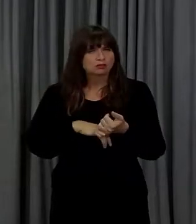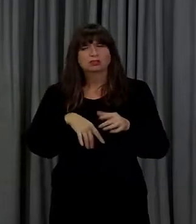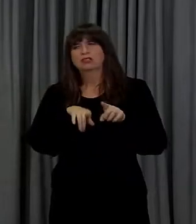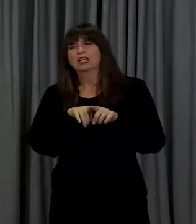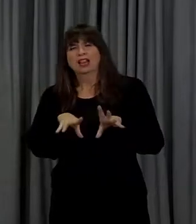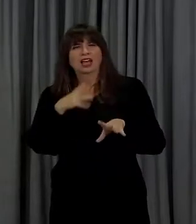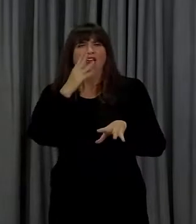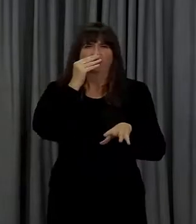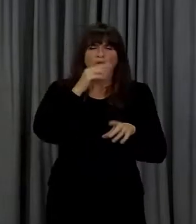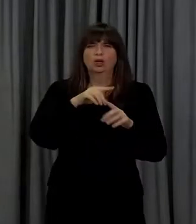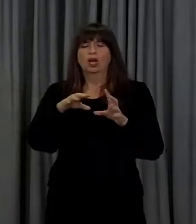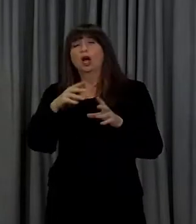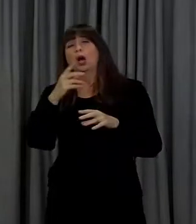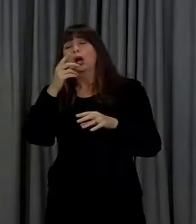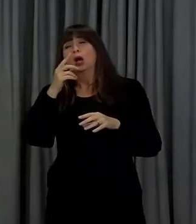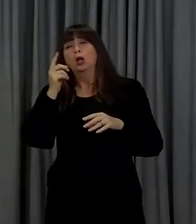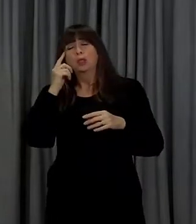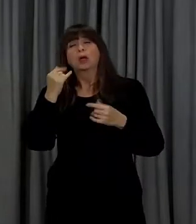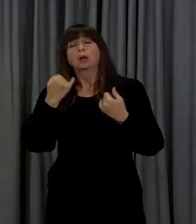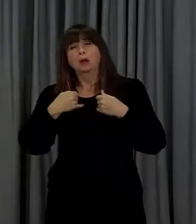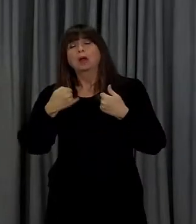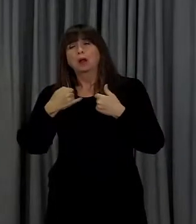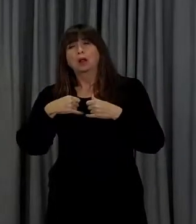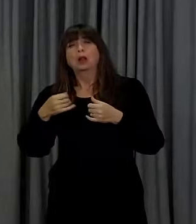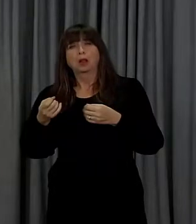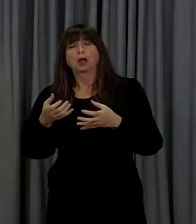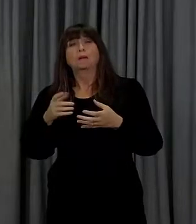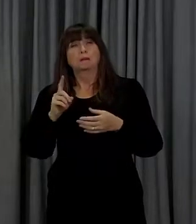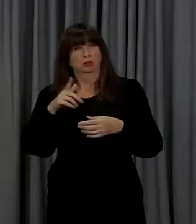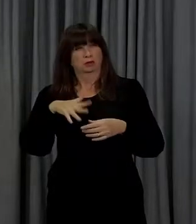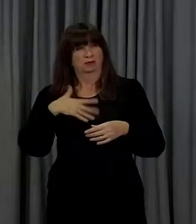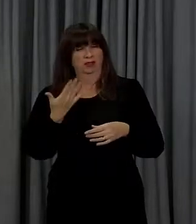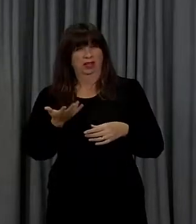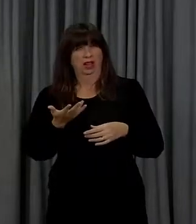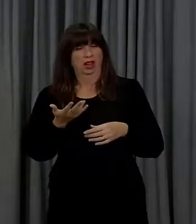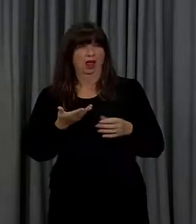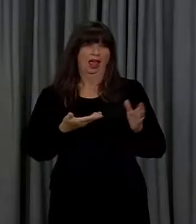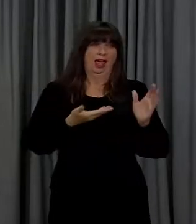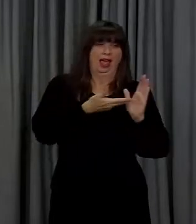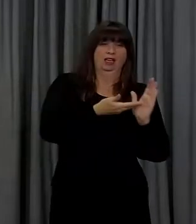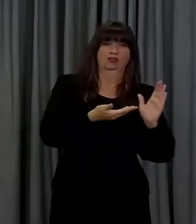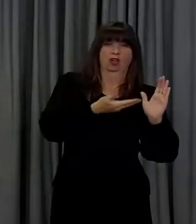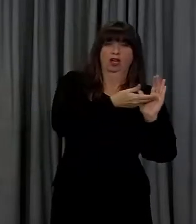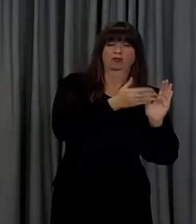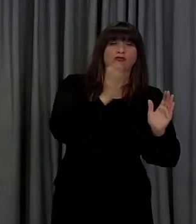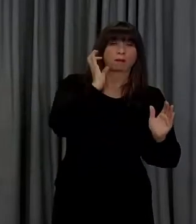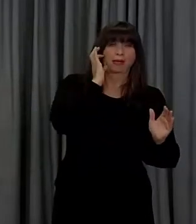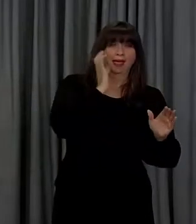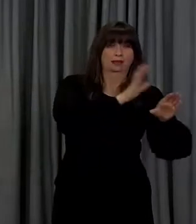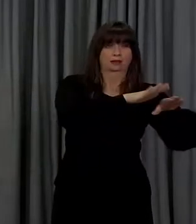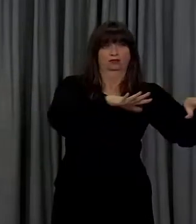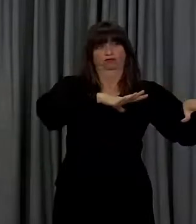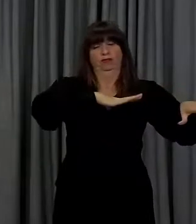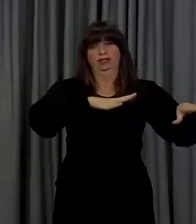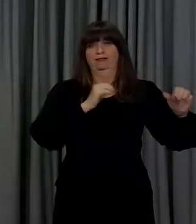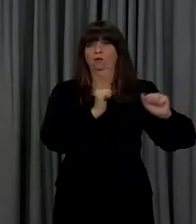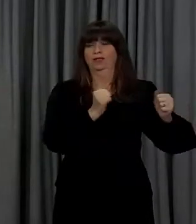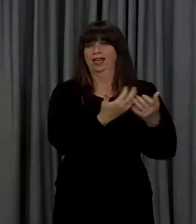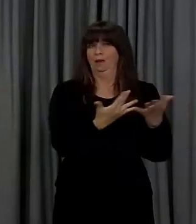already pretty unsustainable, how many more beds and staff precisely will there be in the NHS this